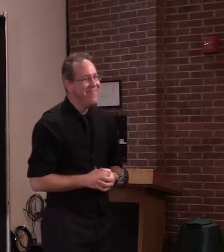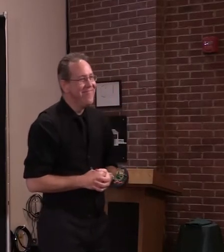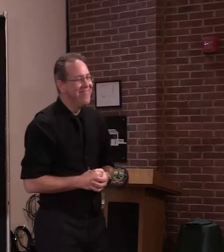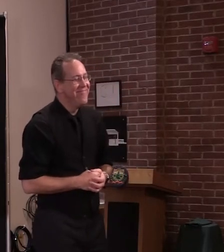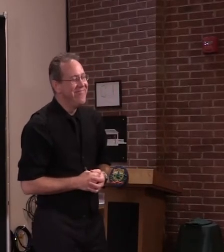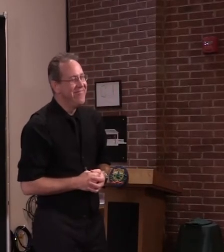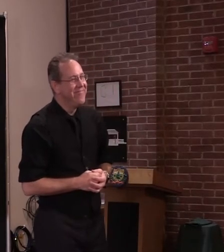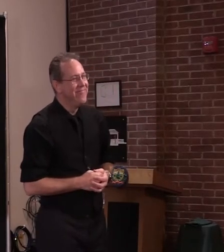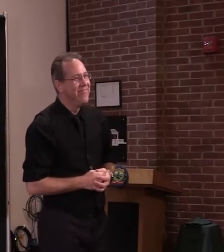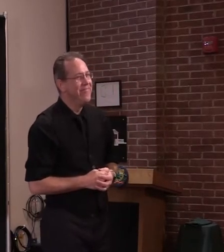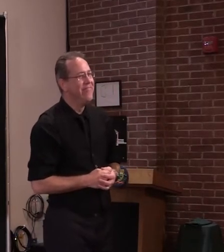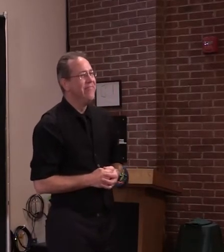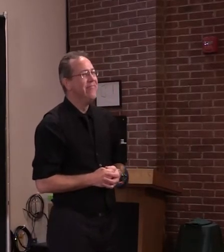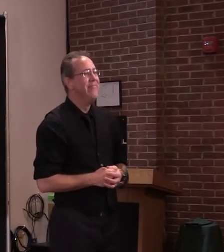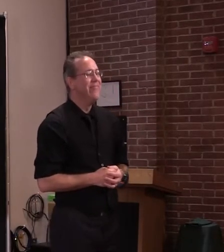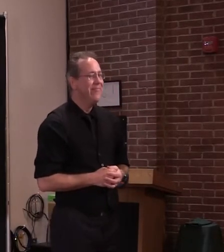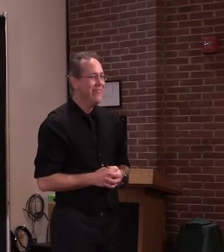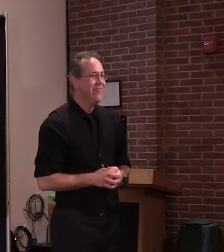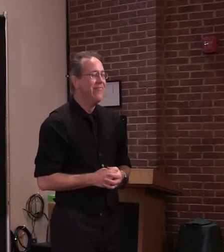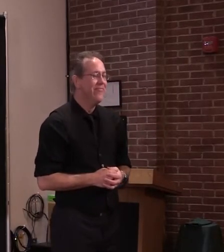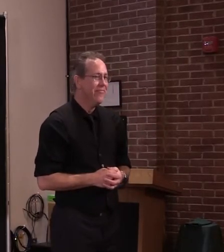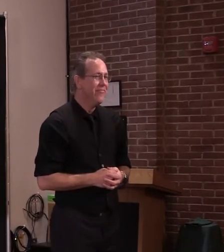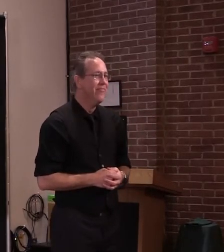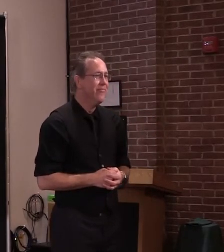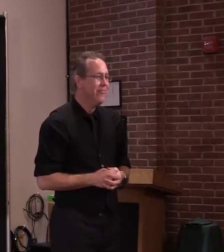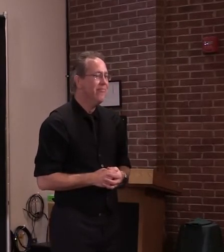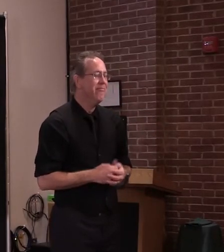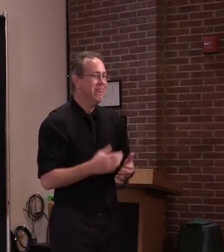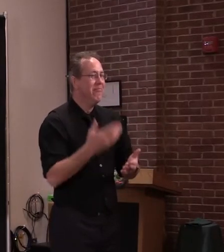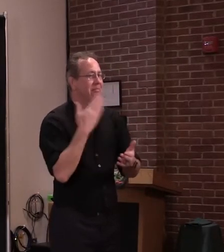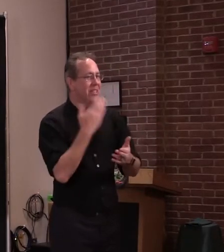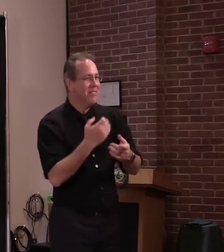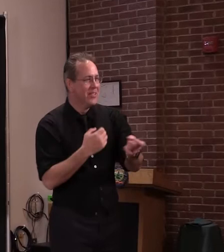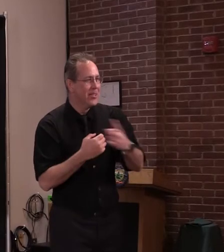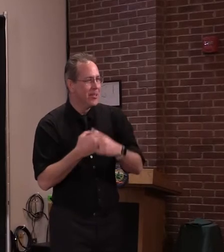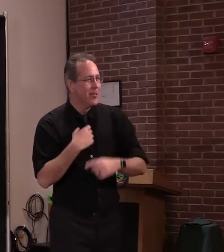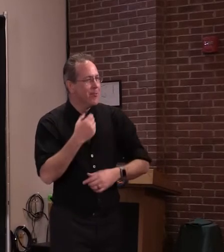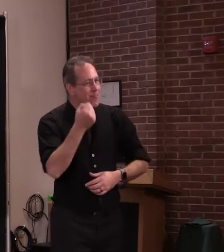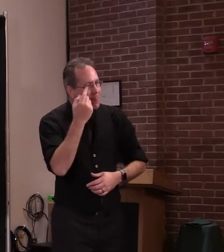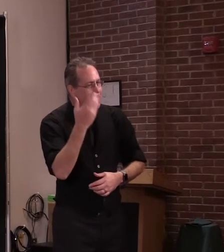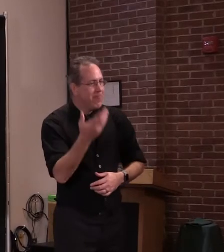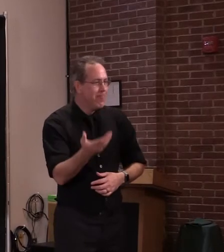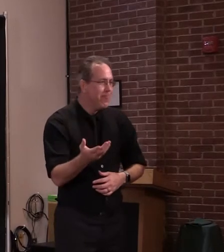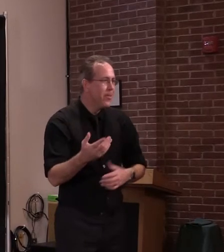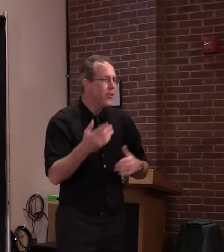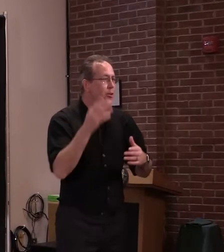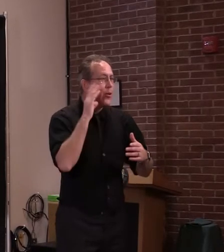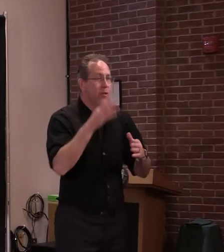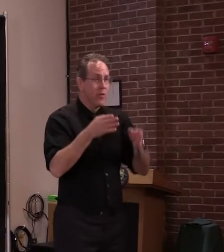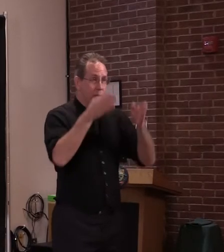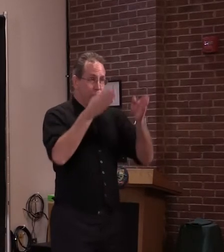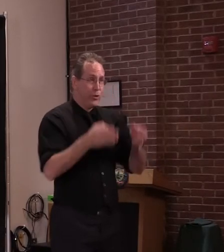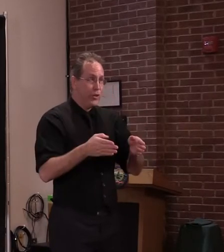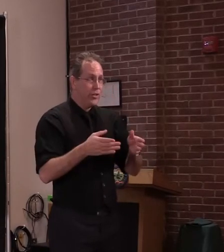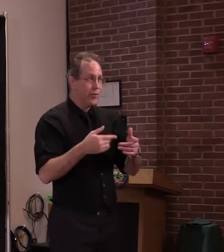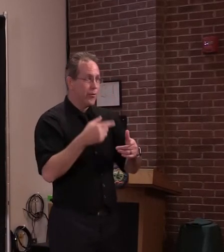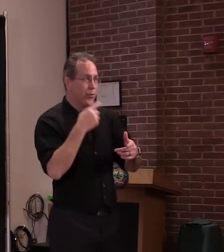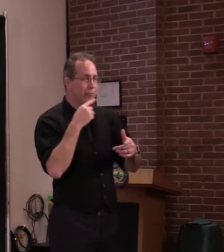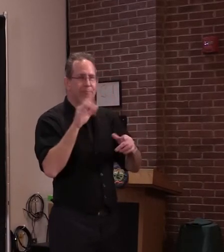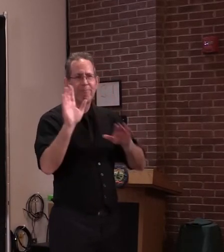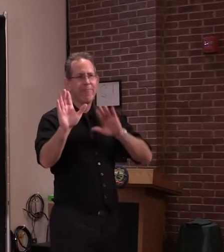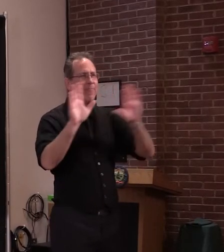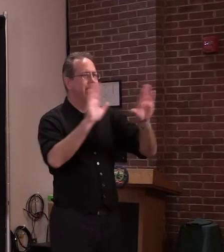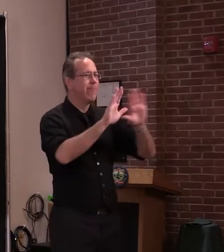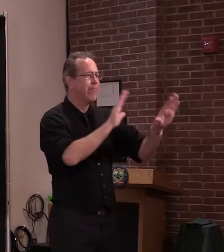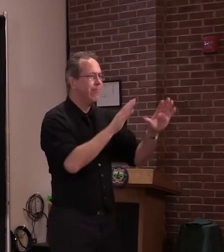Thank you, Governor. And I think from a individual person standpoint, I prefer that people think about